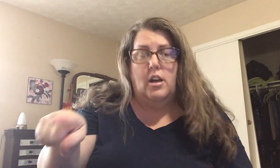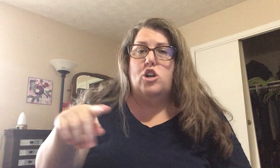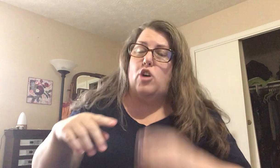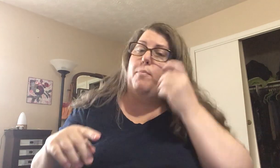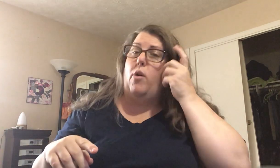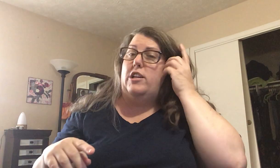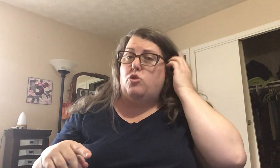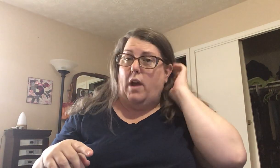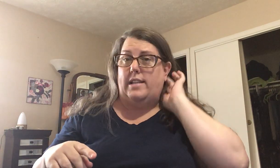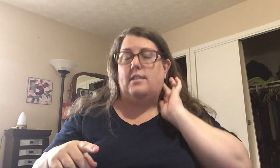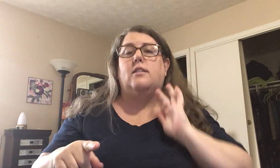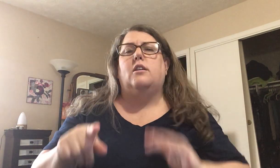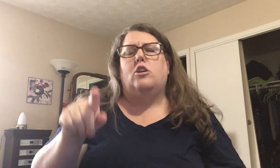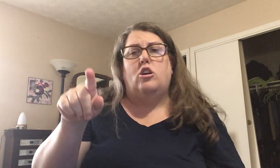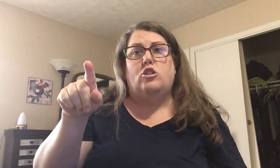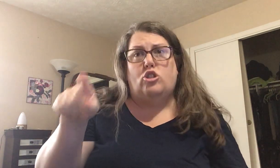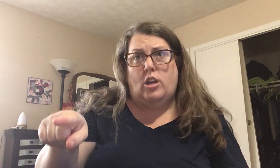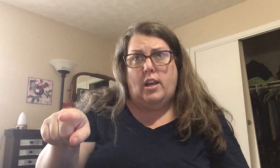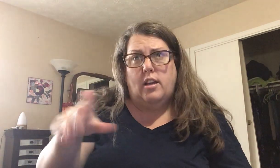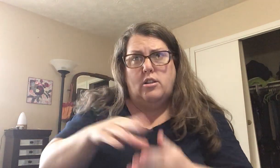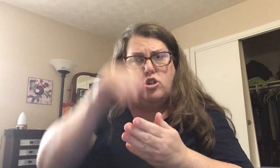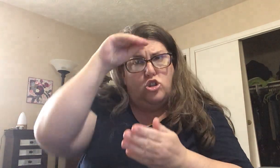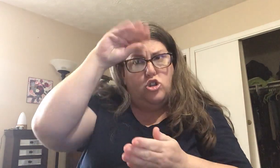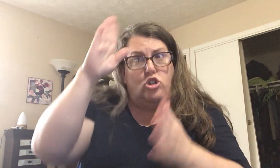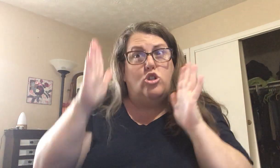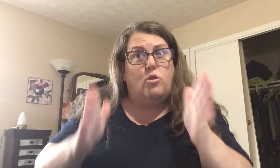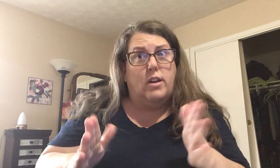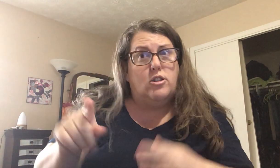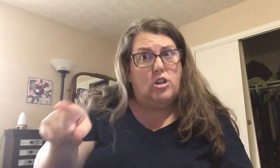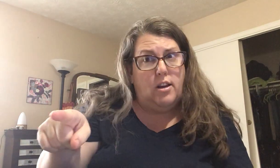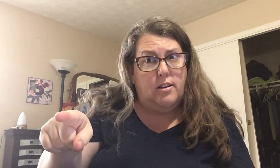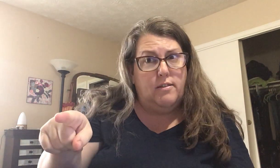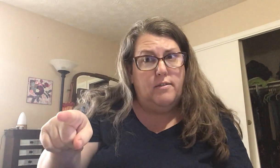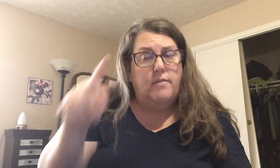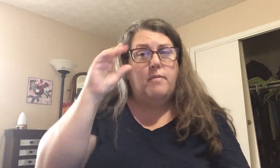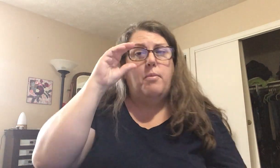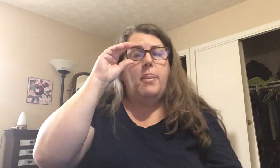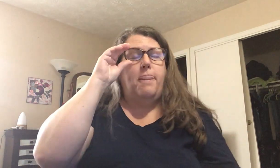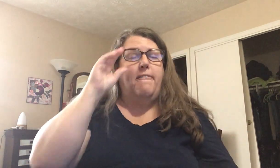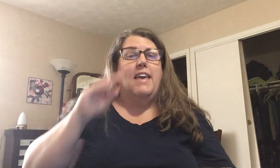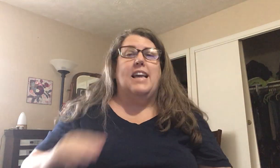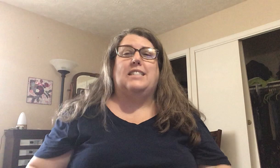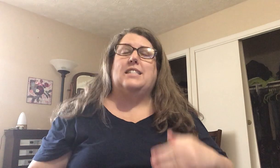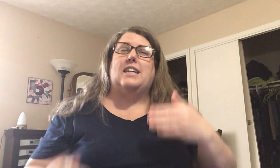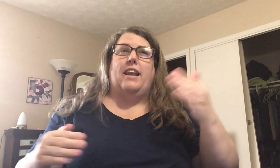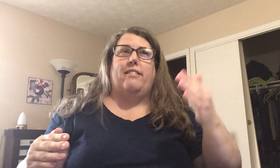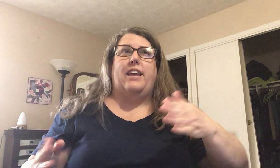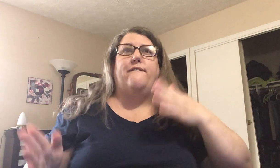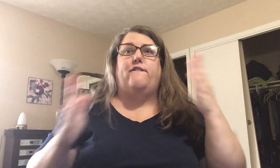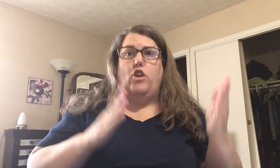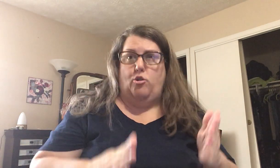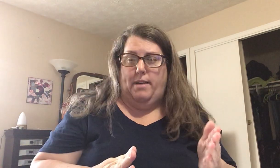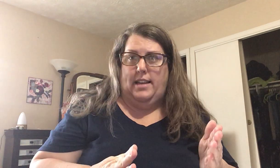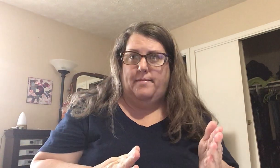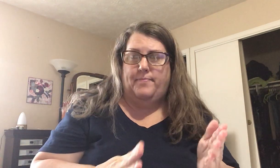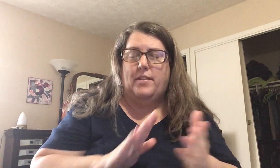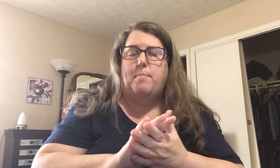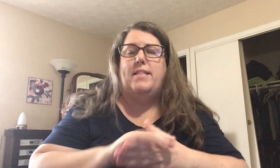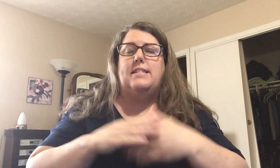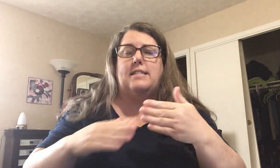So I pointed twice. She, student, she. It's kind of like confirming, but this is